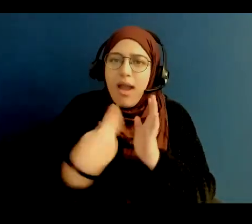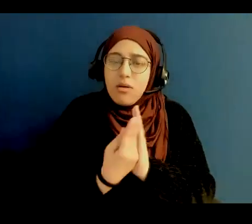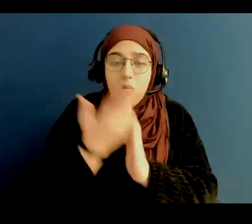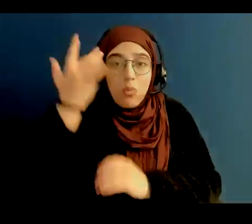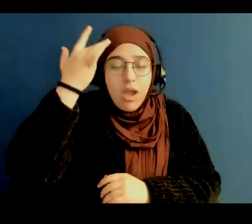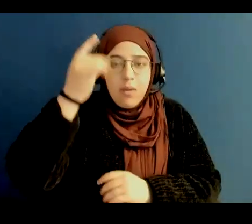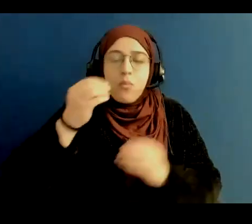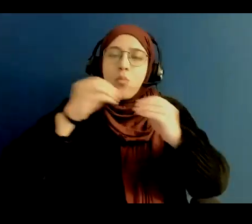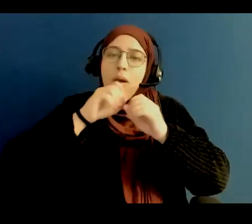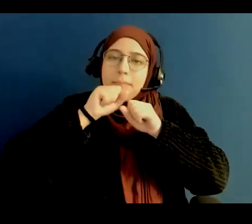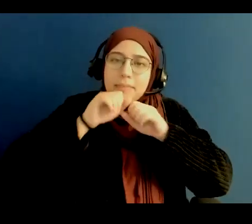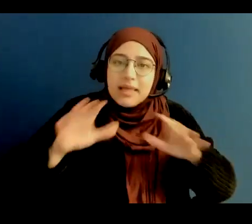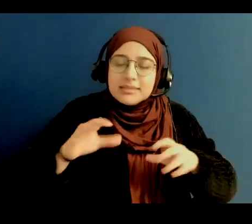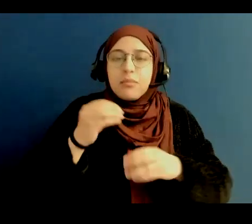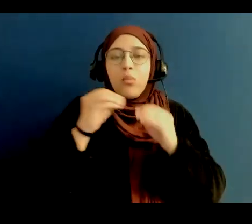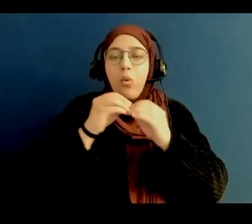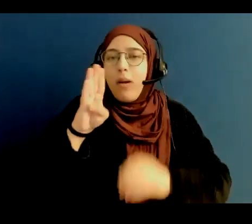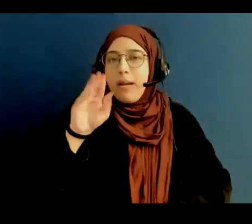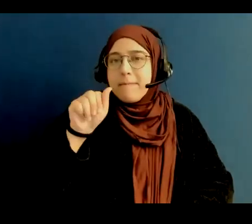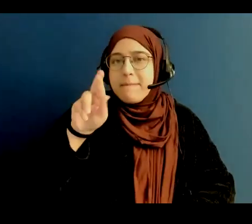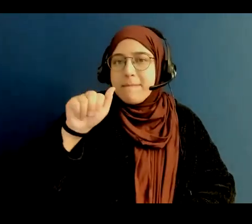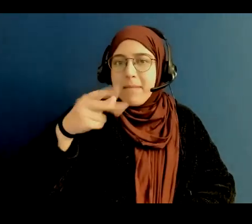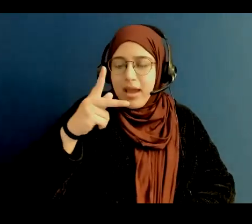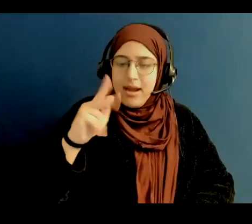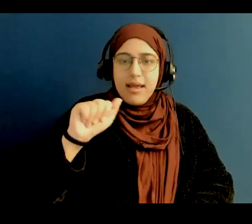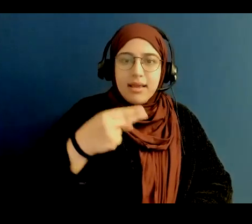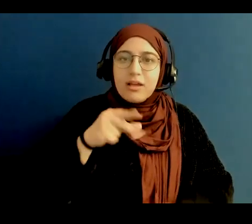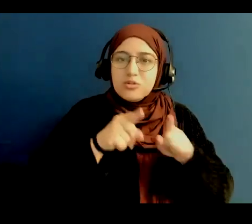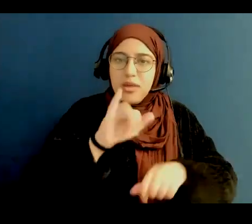time. Blessing in the time is something that you need to ask Allah Azza wa Jal.